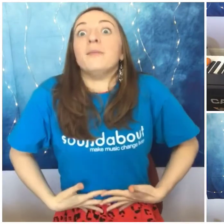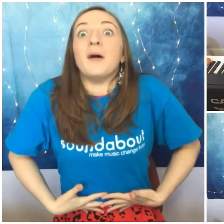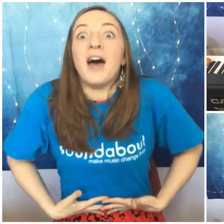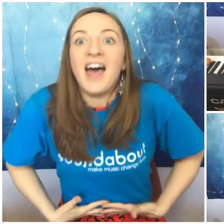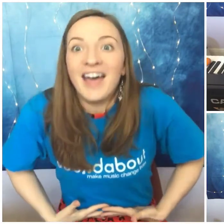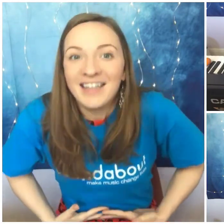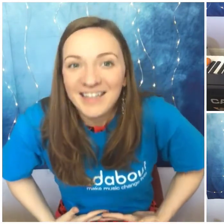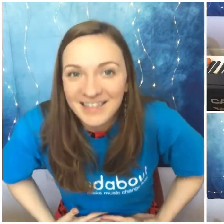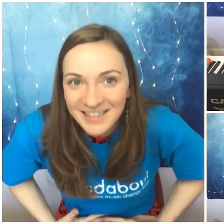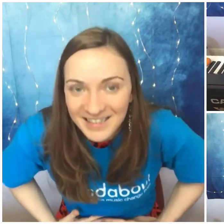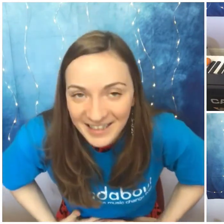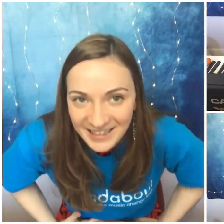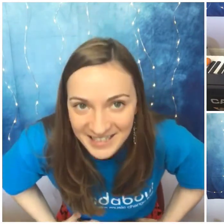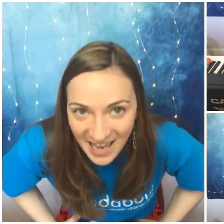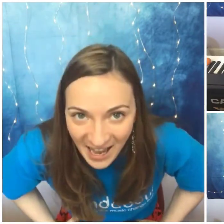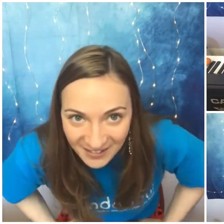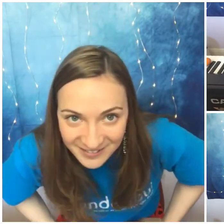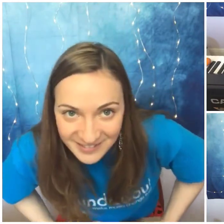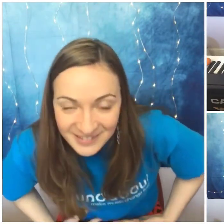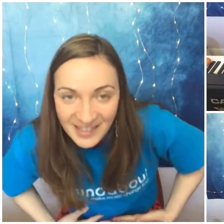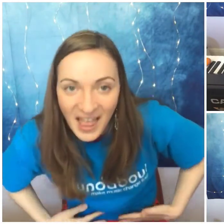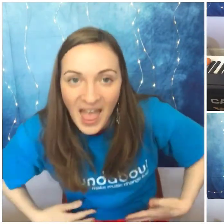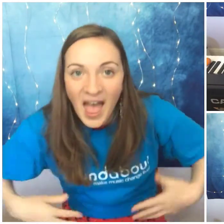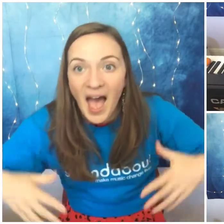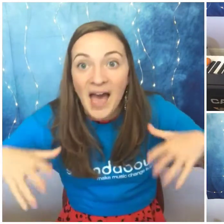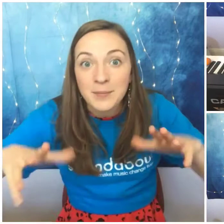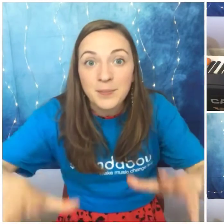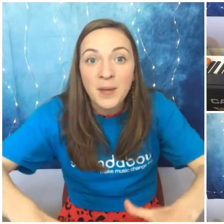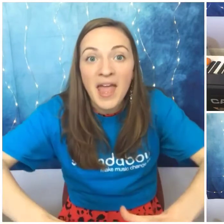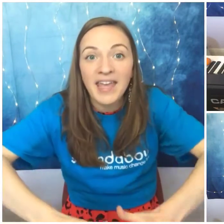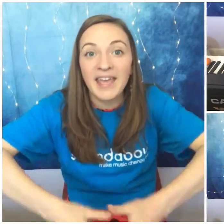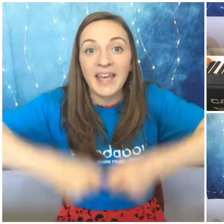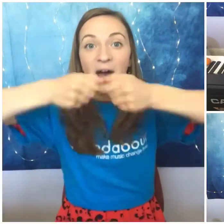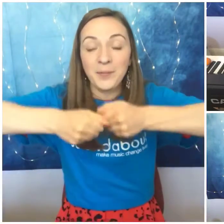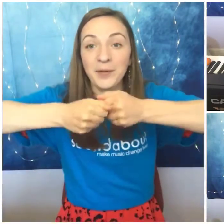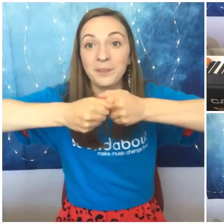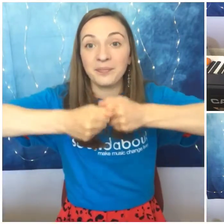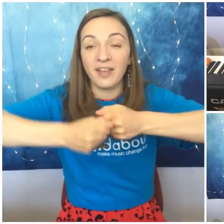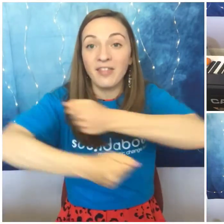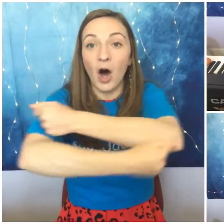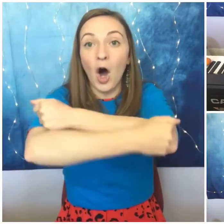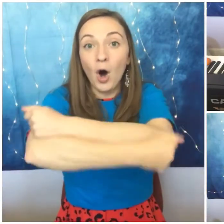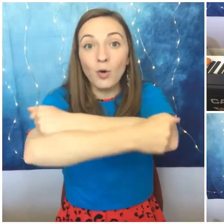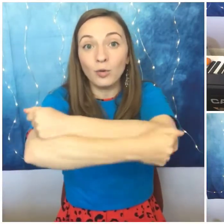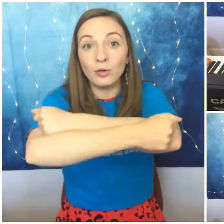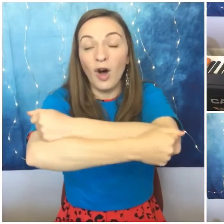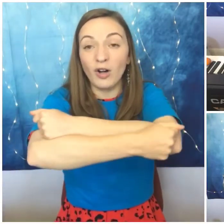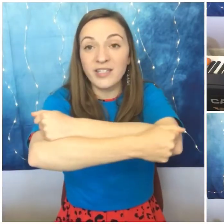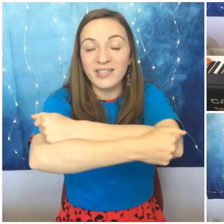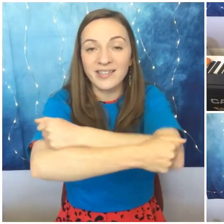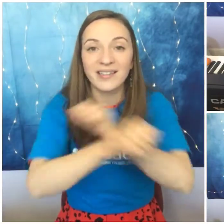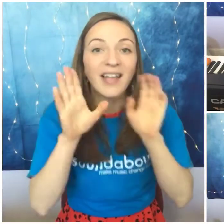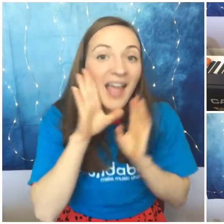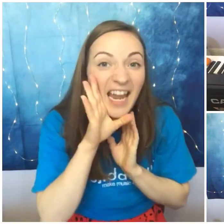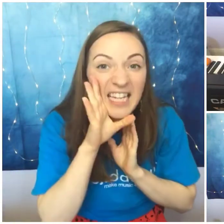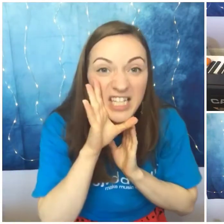from bending down and picking up the whole